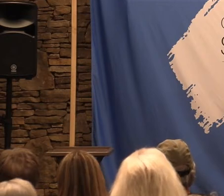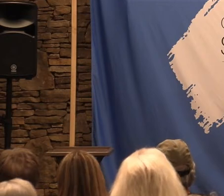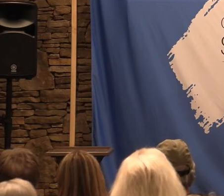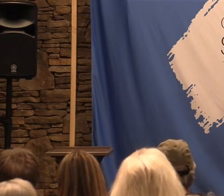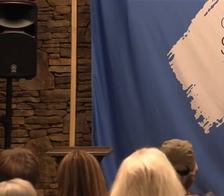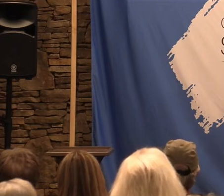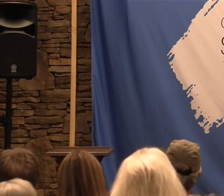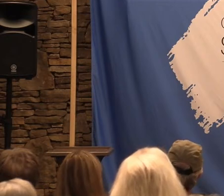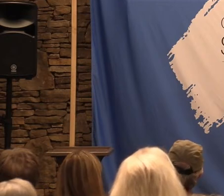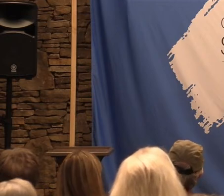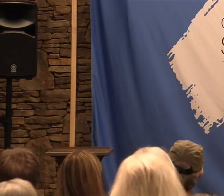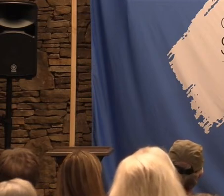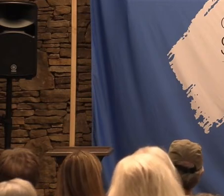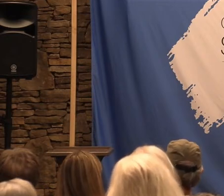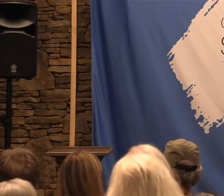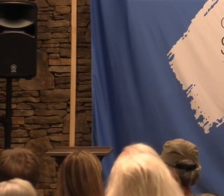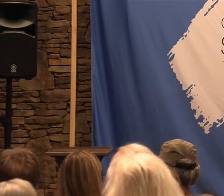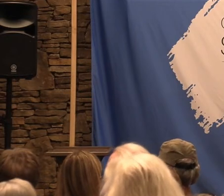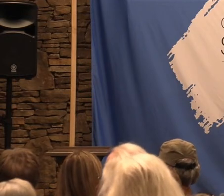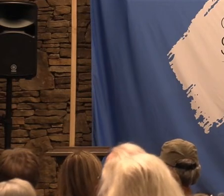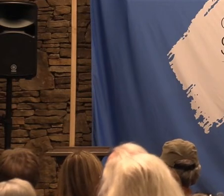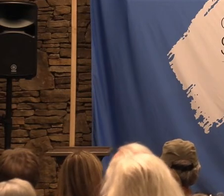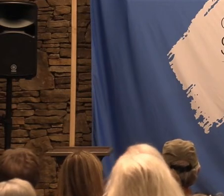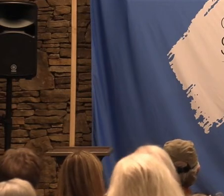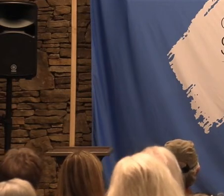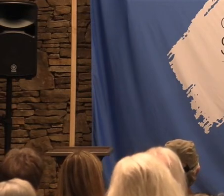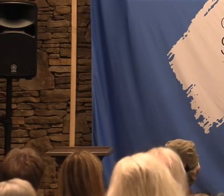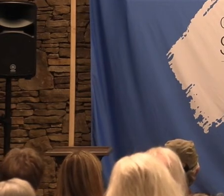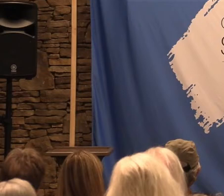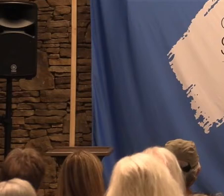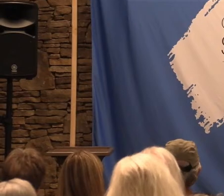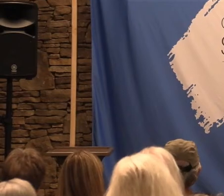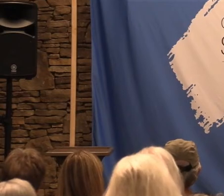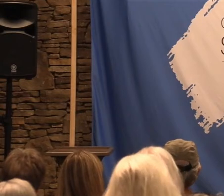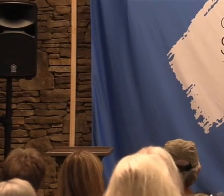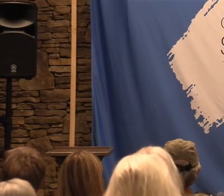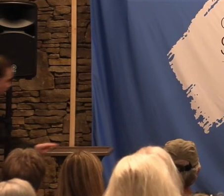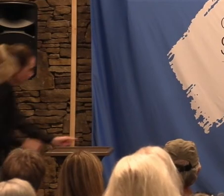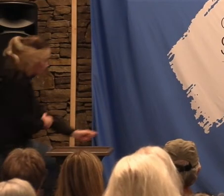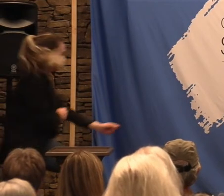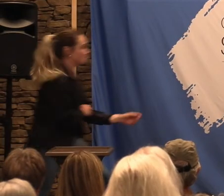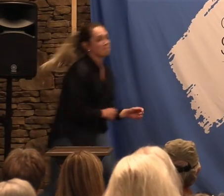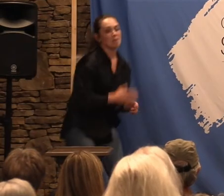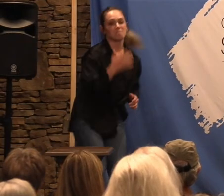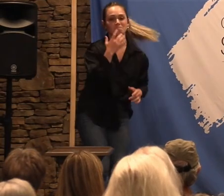barking. But it turned out to be my favorite song in the world.